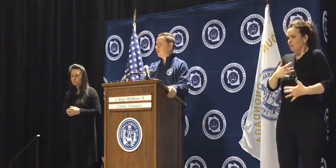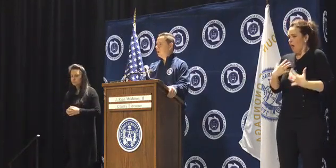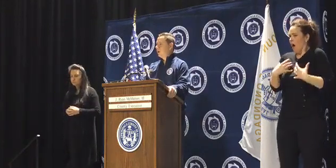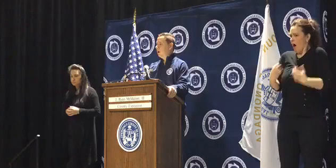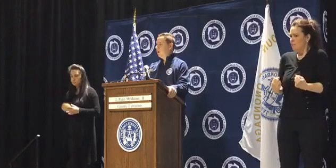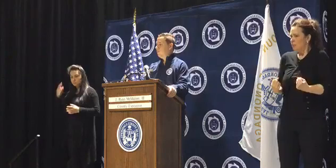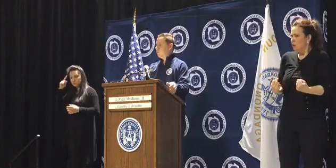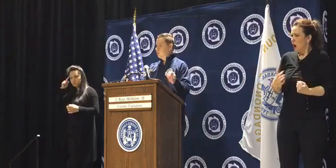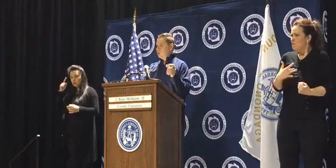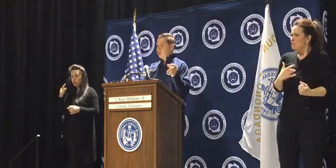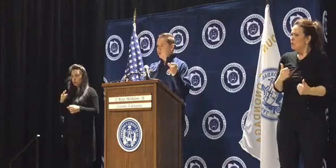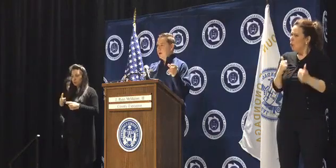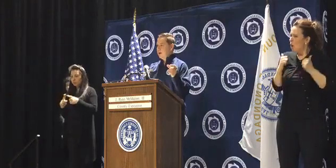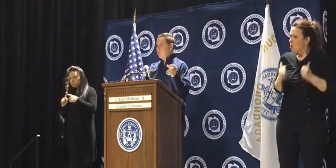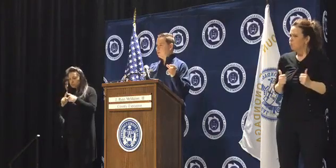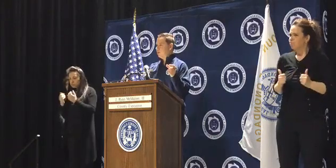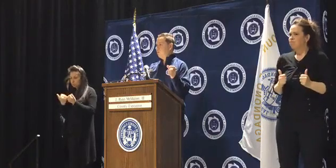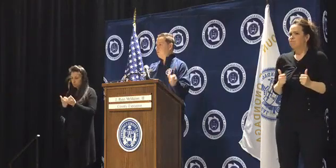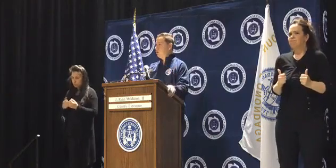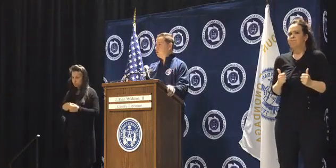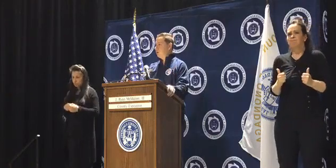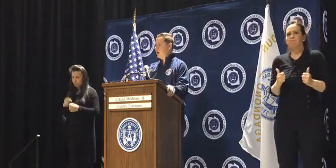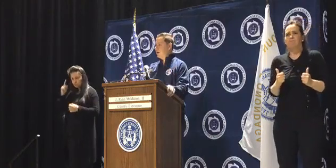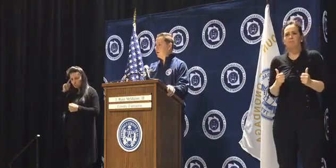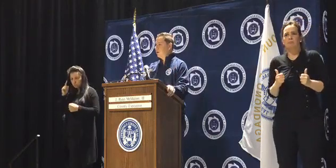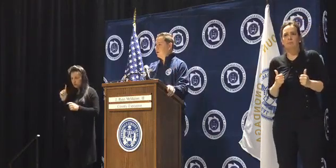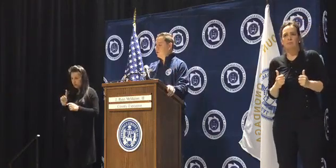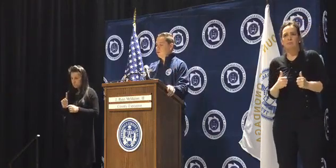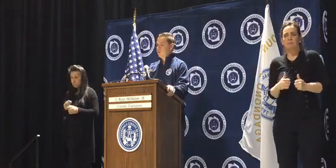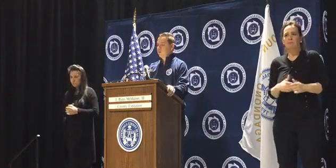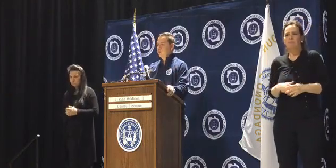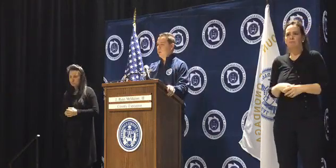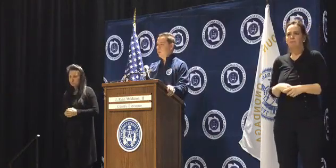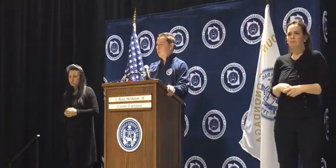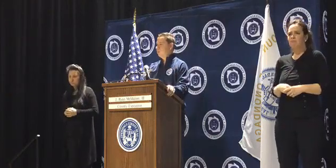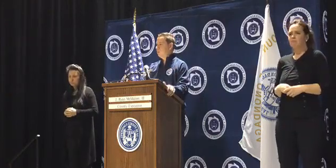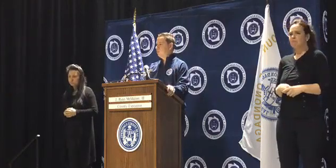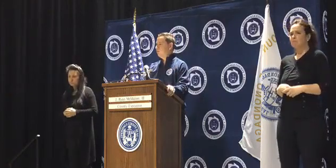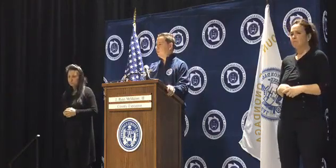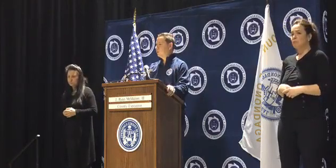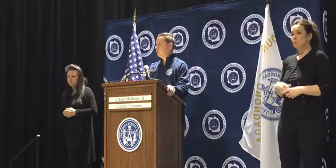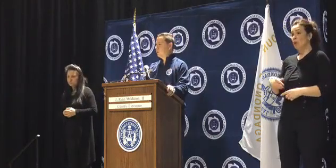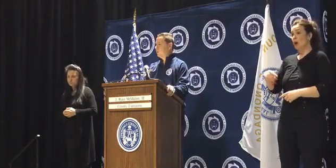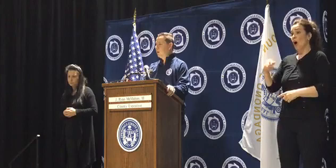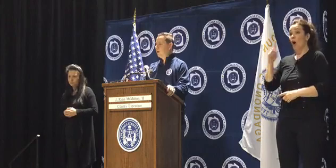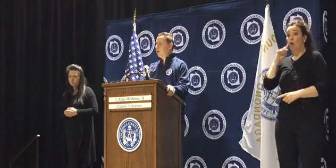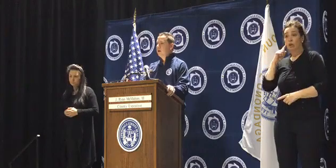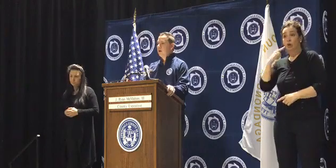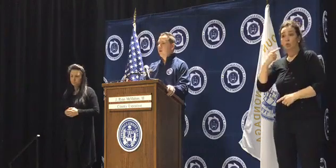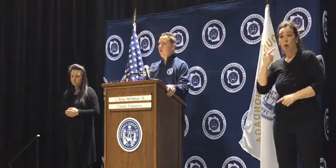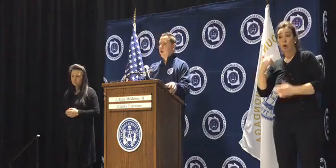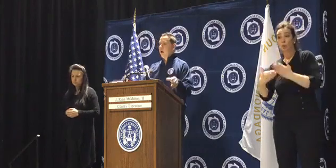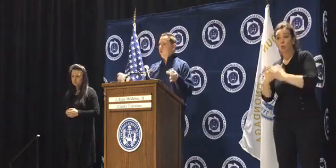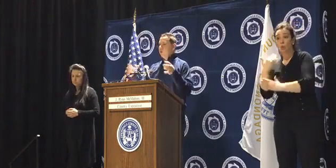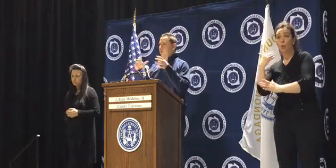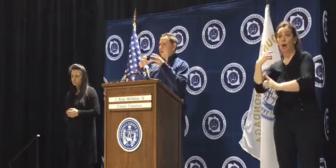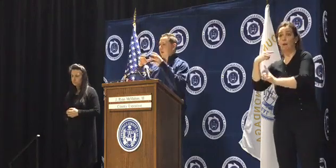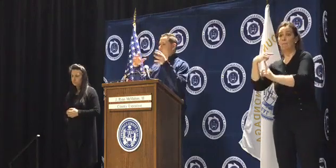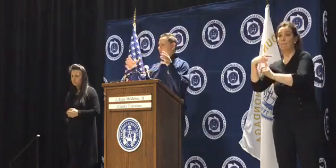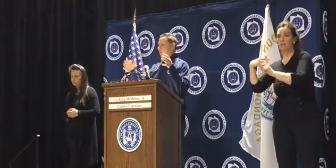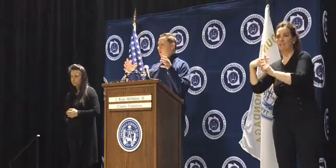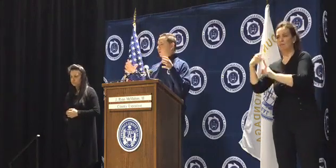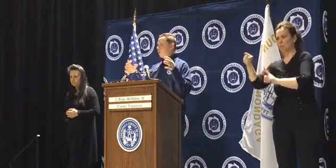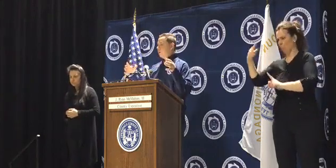cases. When you just hear that, if that's the only information you had, in my shoes, you probably wouldn't feel as good. But overall, when you